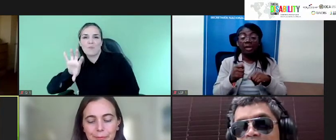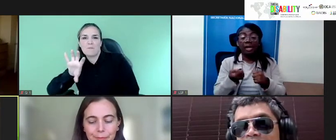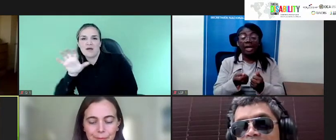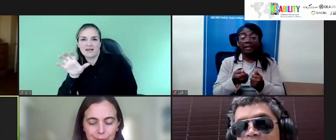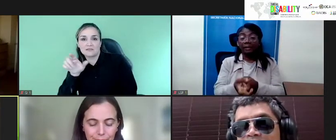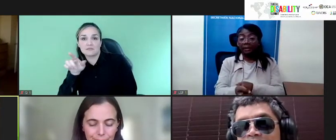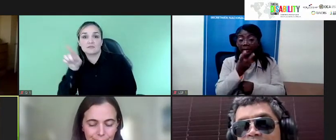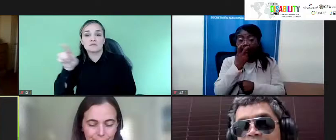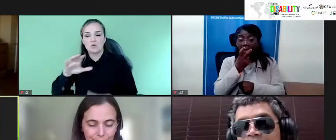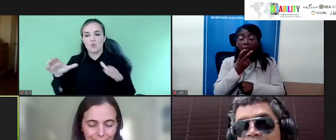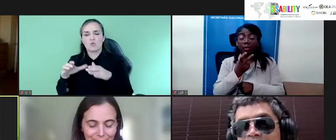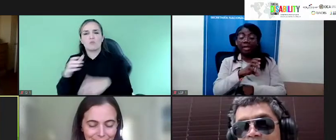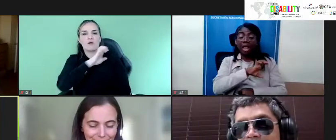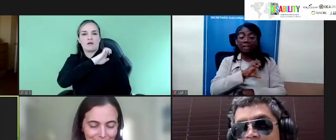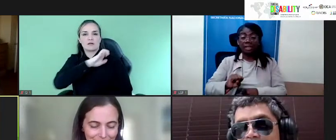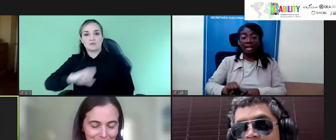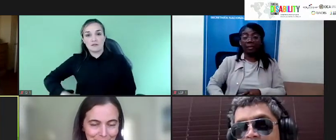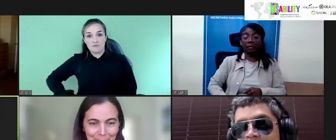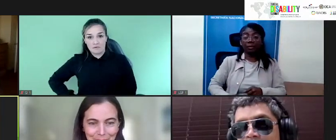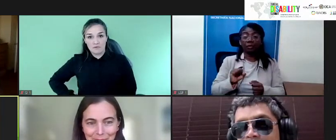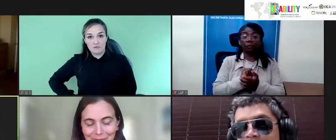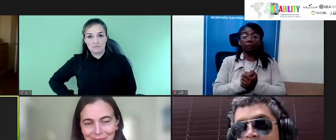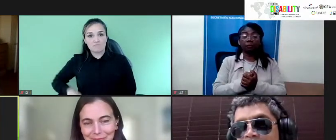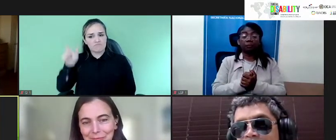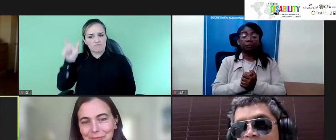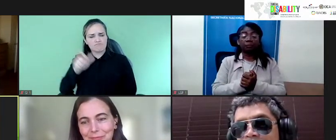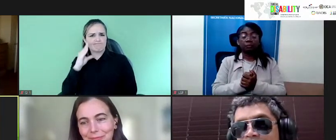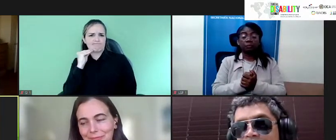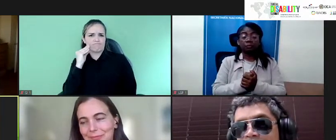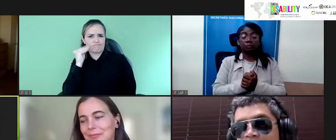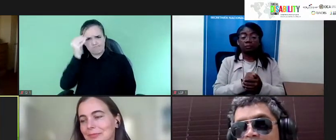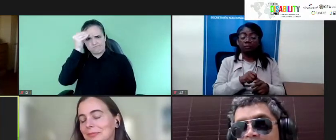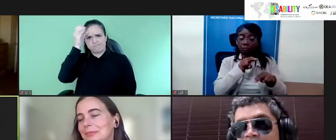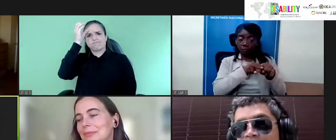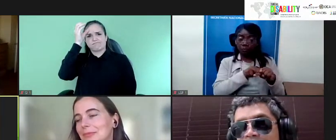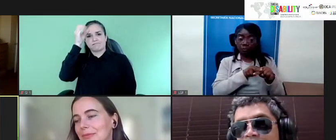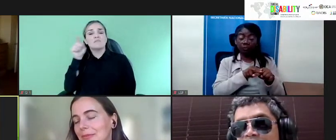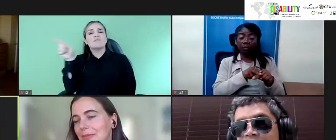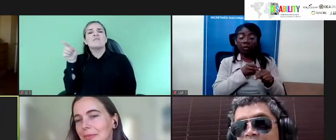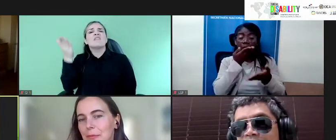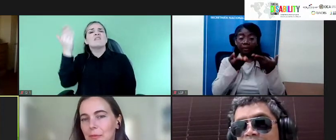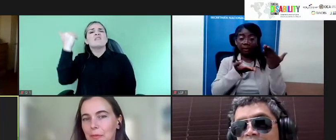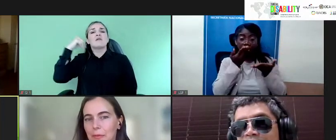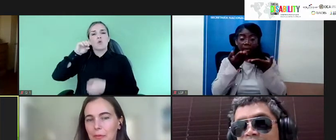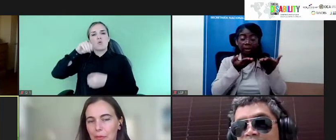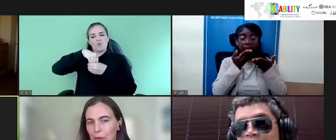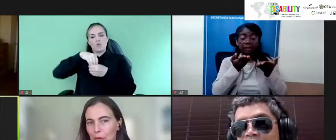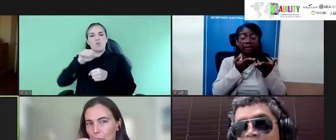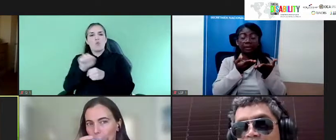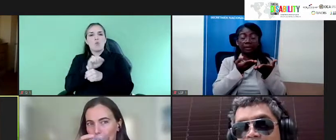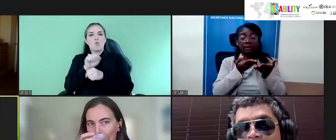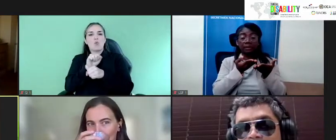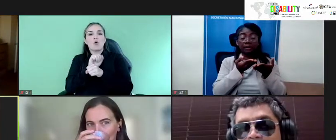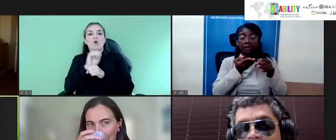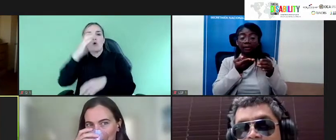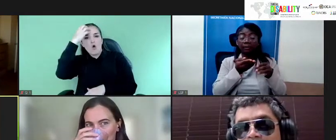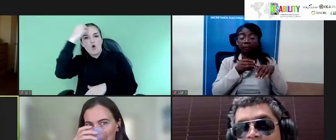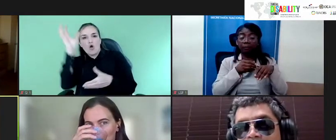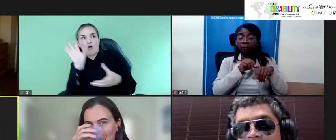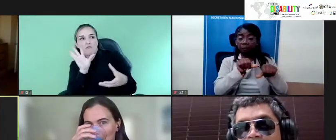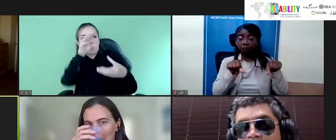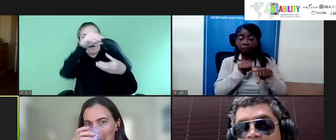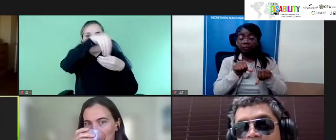his country in the framework of el salvador moreover he was a counselor